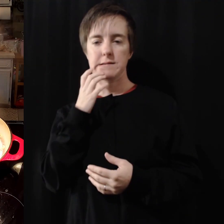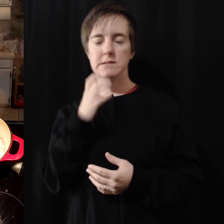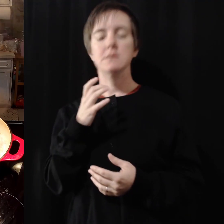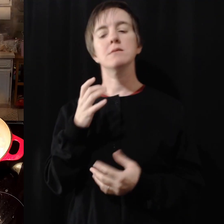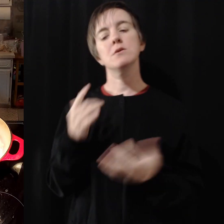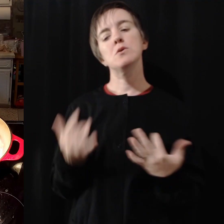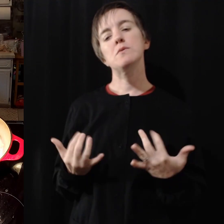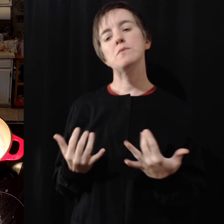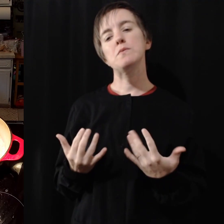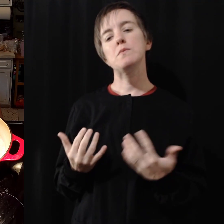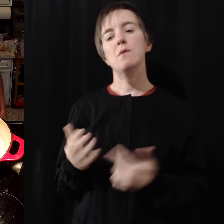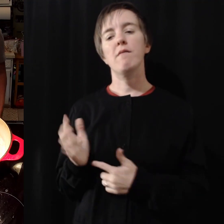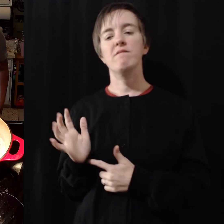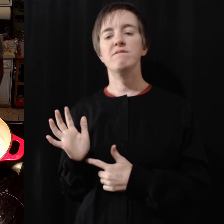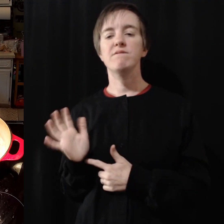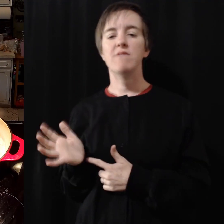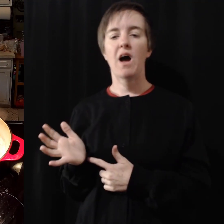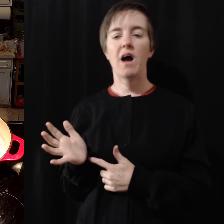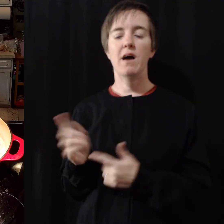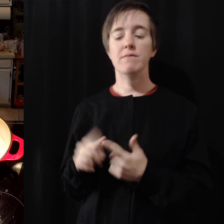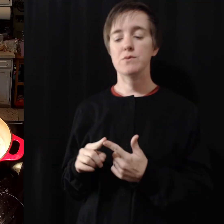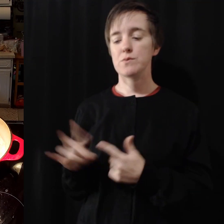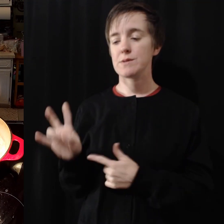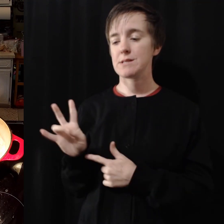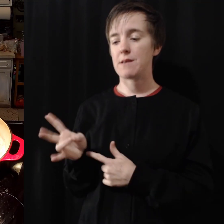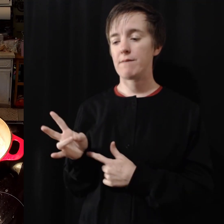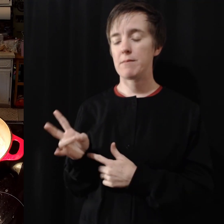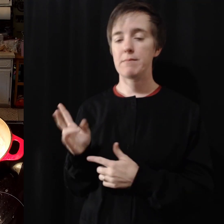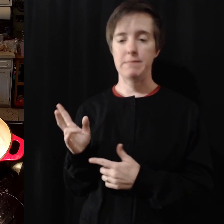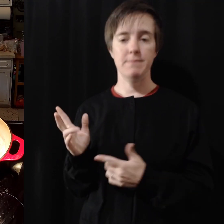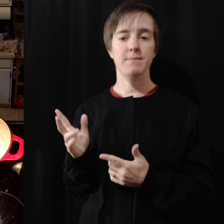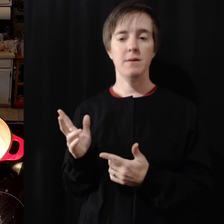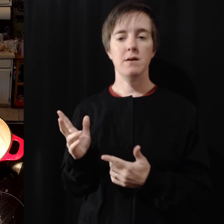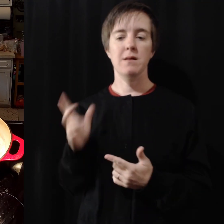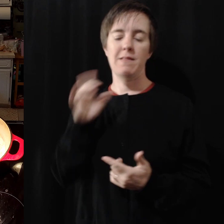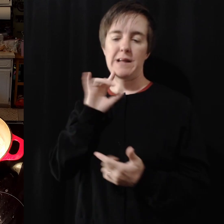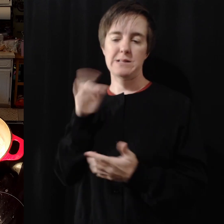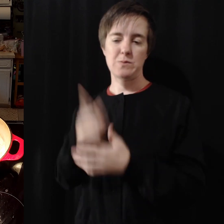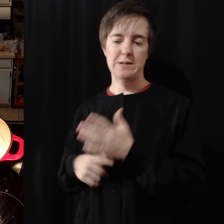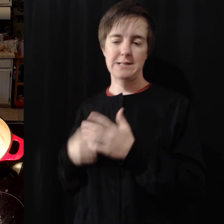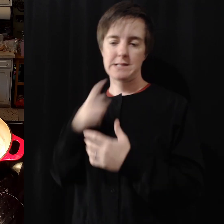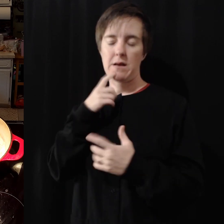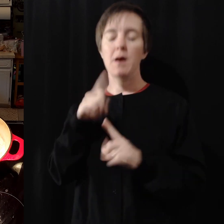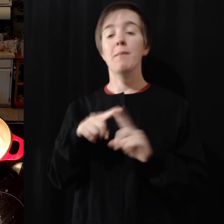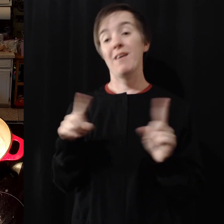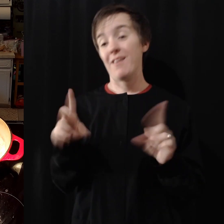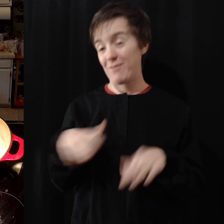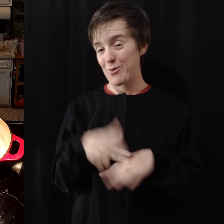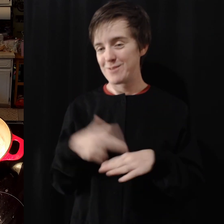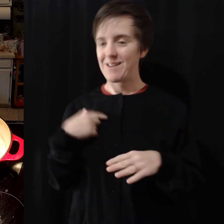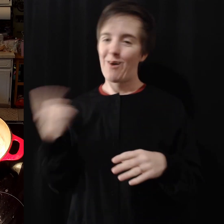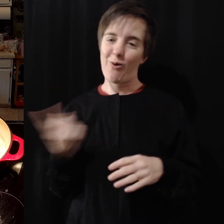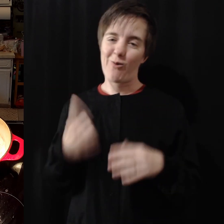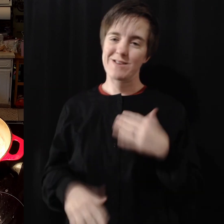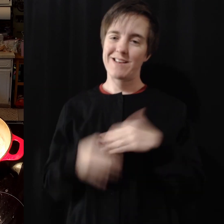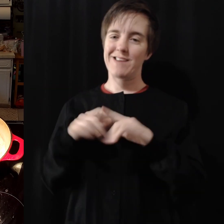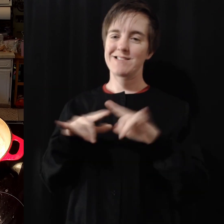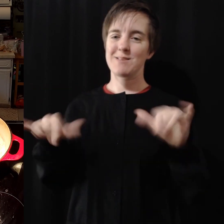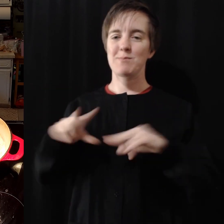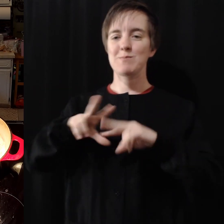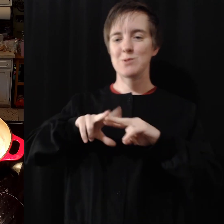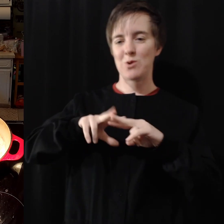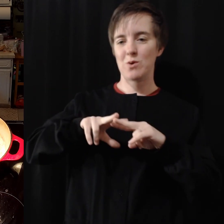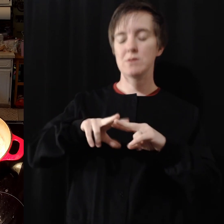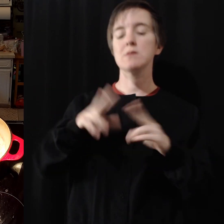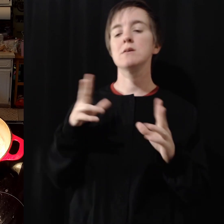low heat for it says 5 to 7 minutes. Of course, when I add my seasonings, I add the salt at the